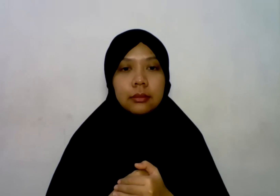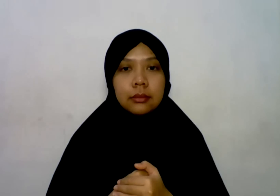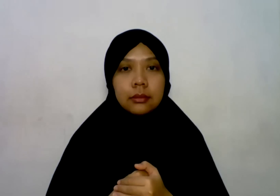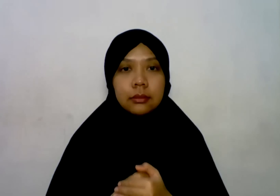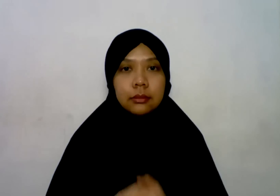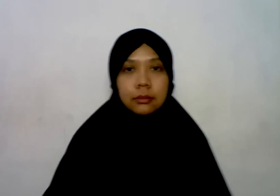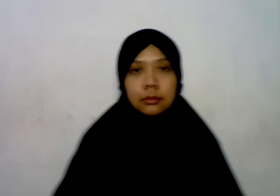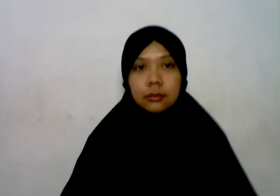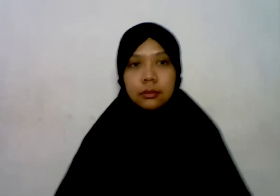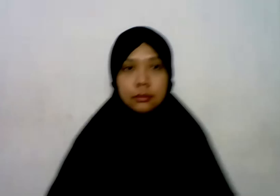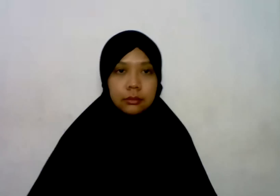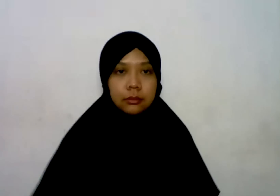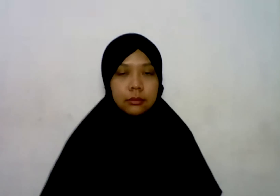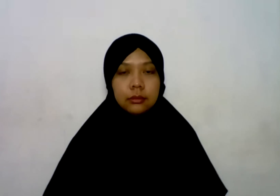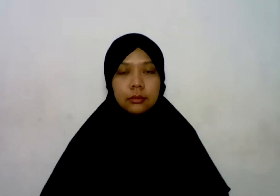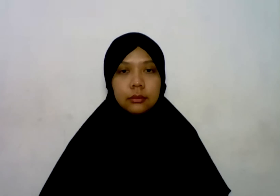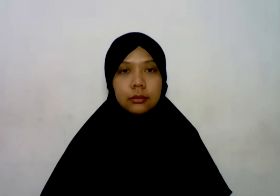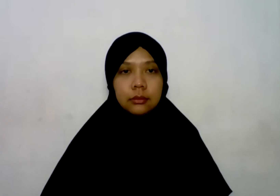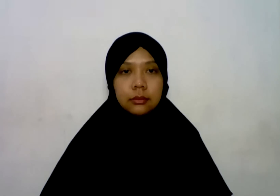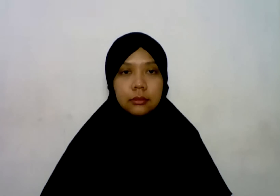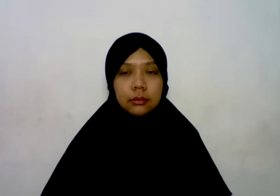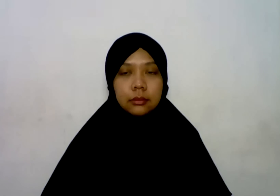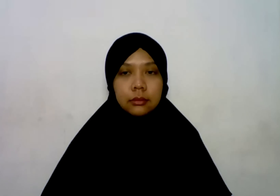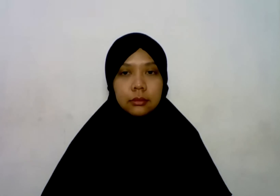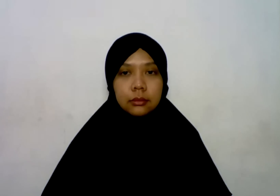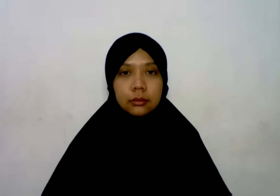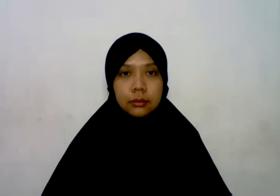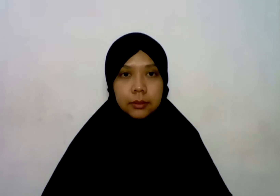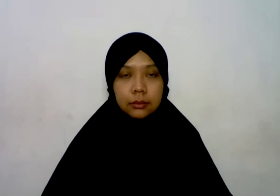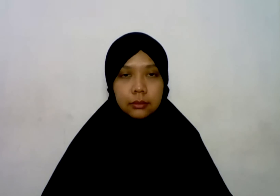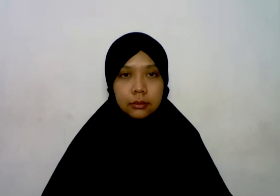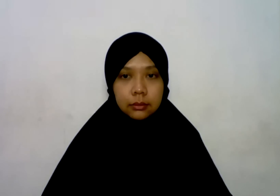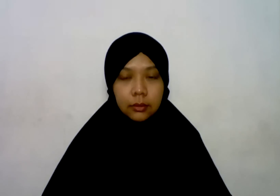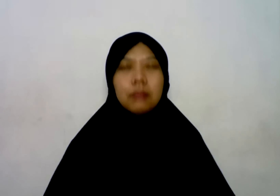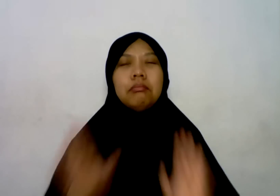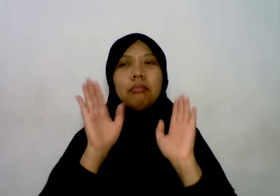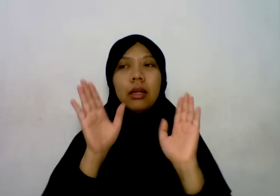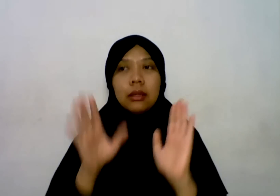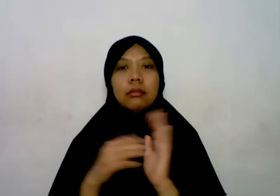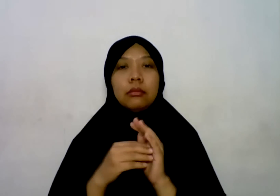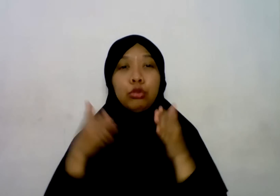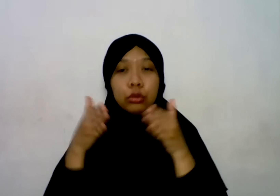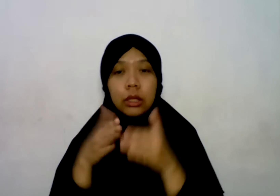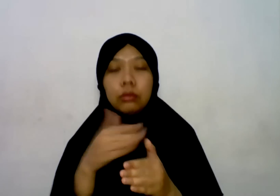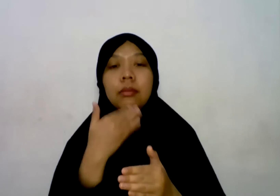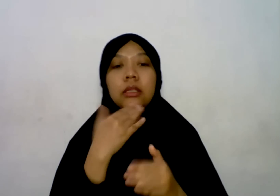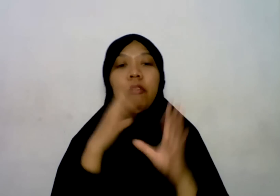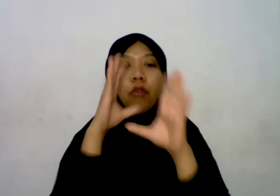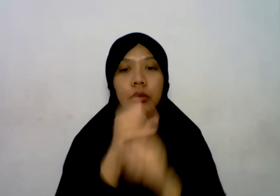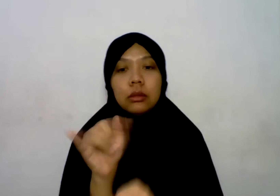formal academic organization, it's still, based on the monodisciplines approach.